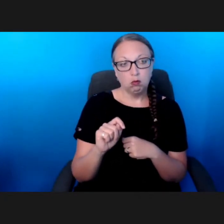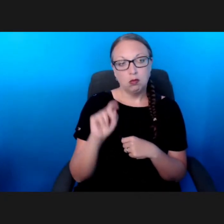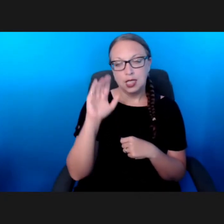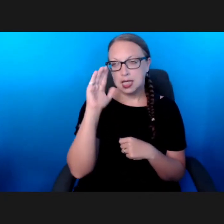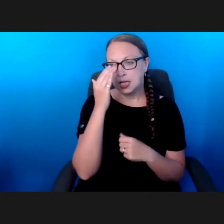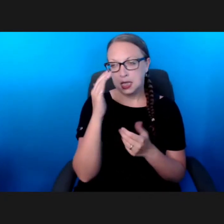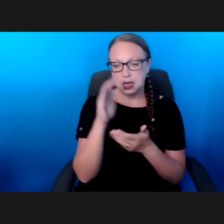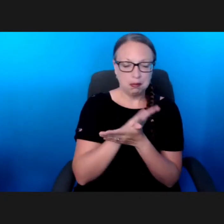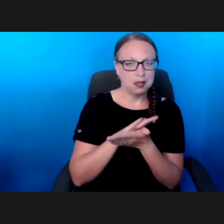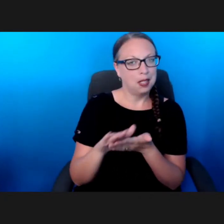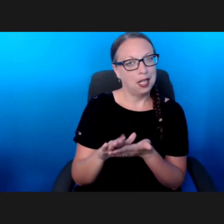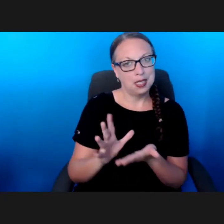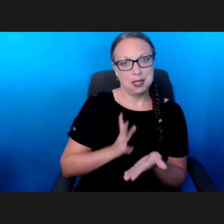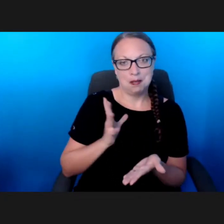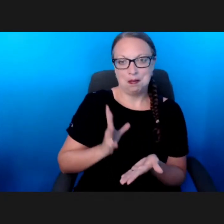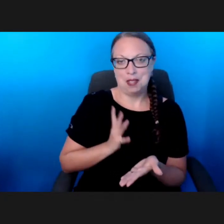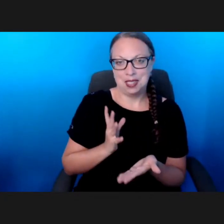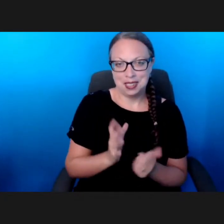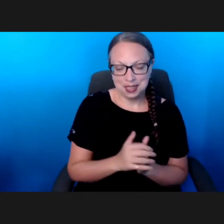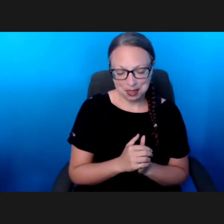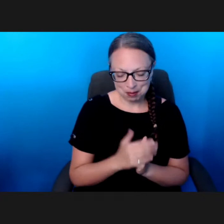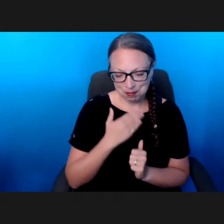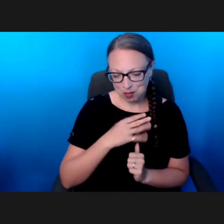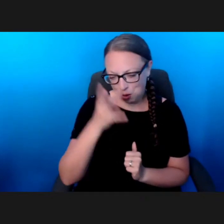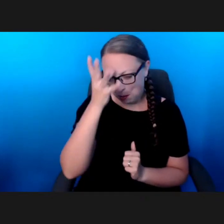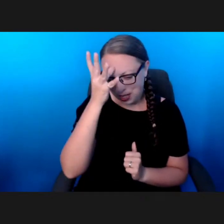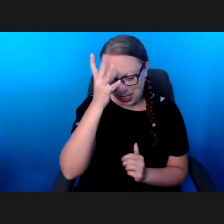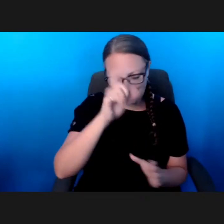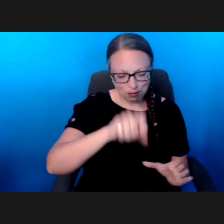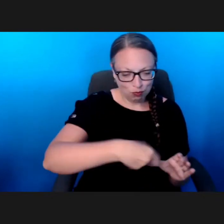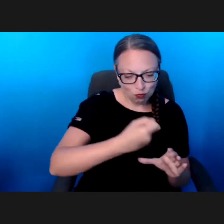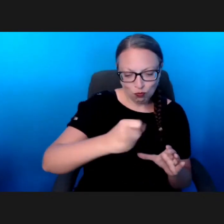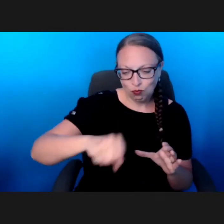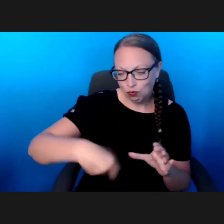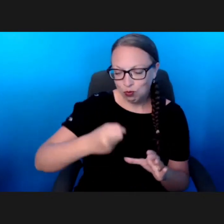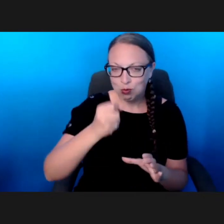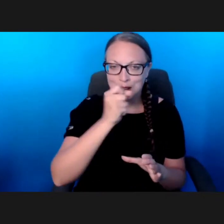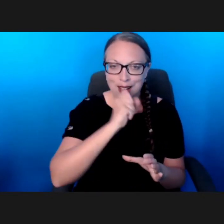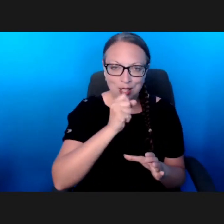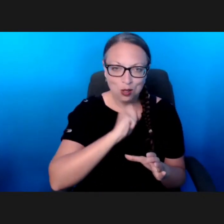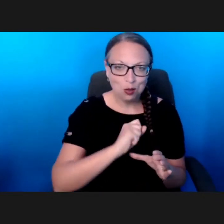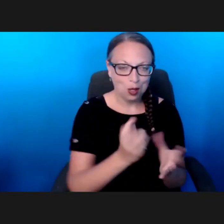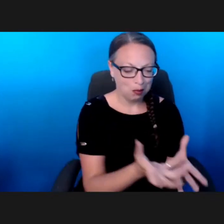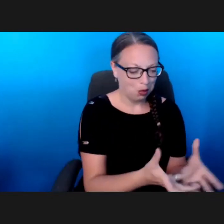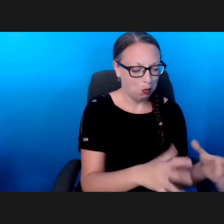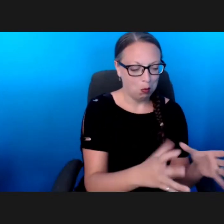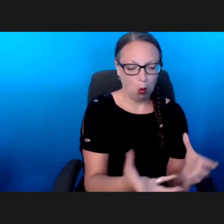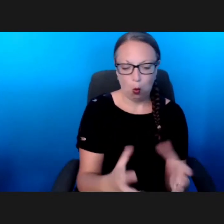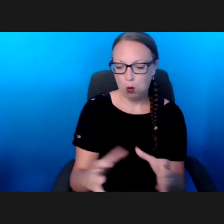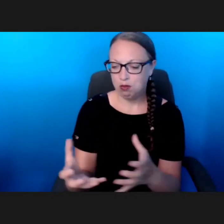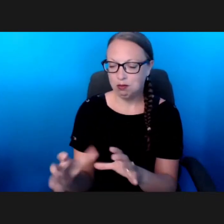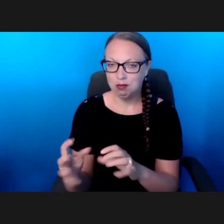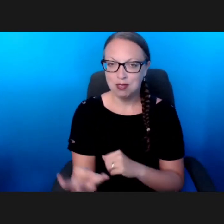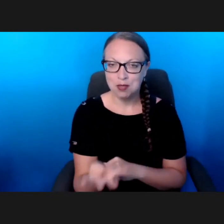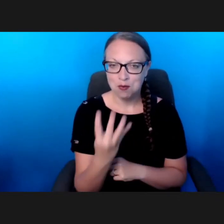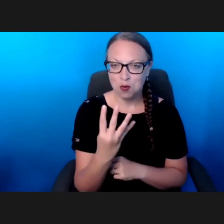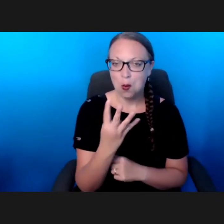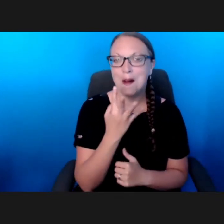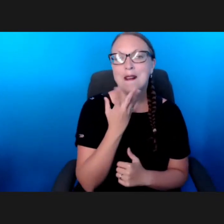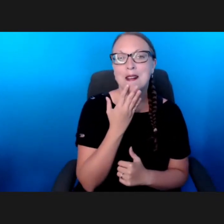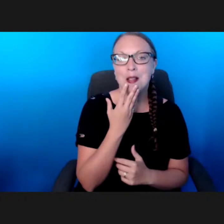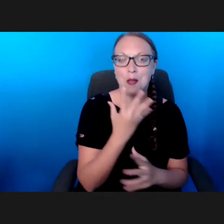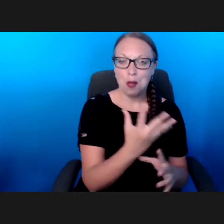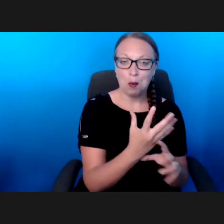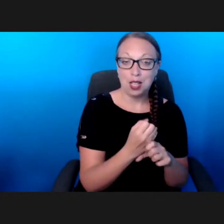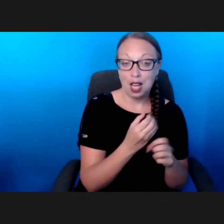luxury. My dad busied himself dishing out the ice cream into 4 colored aluminum bowls that we had gotten over a period